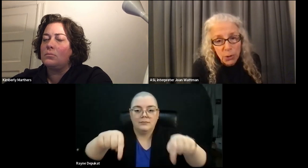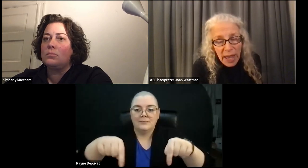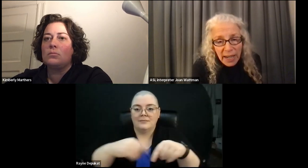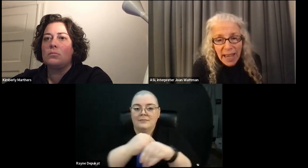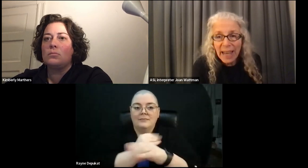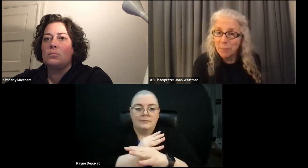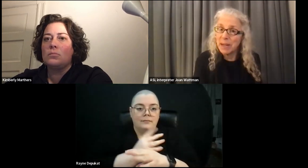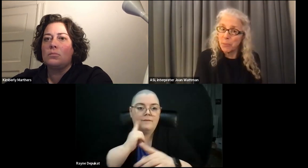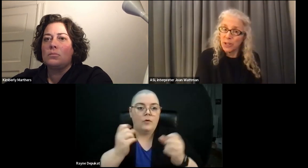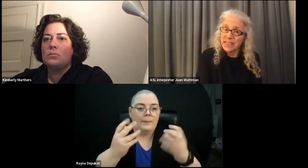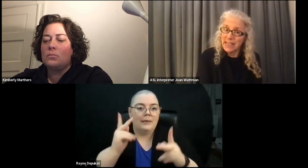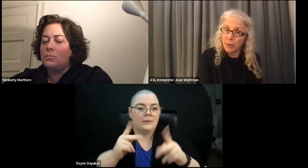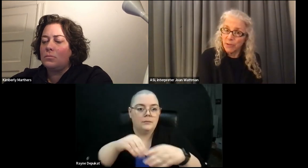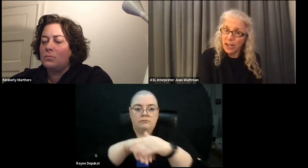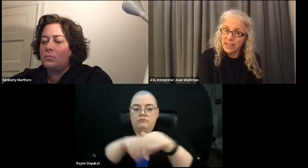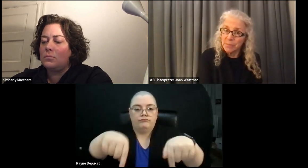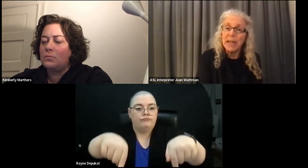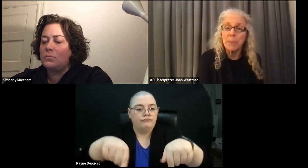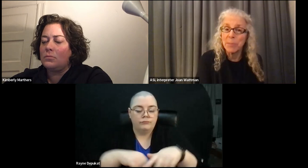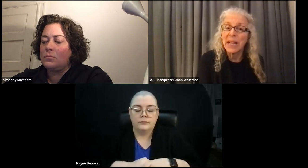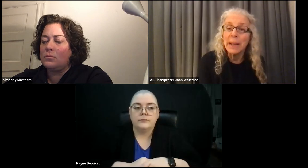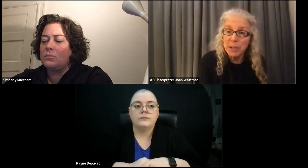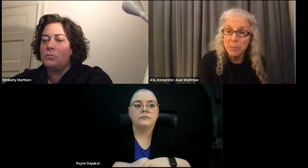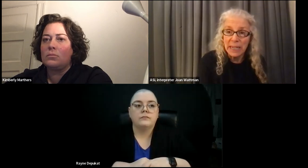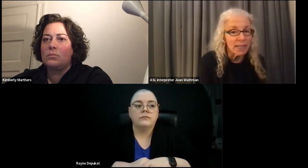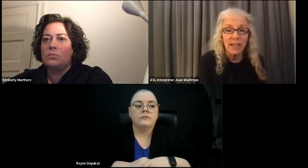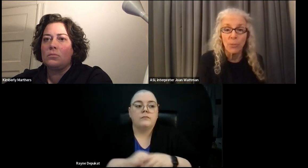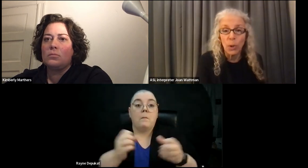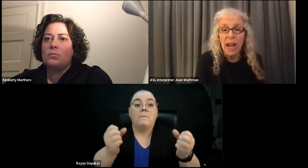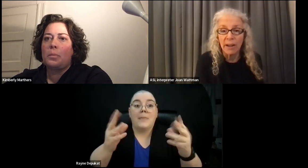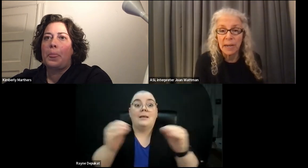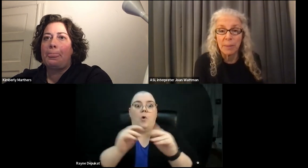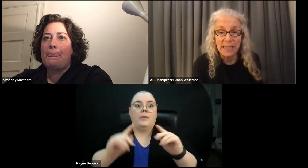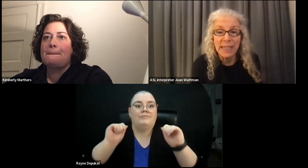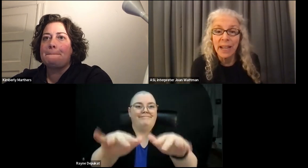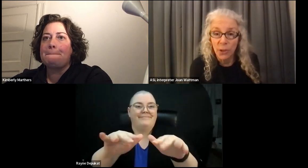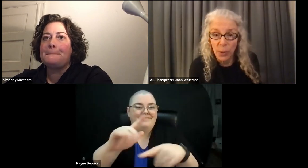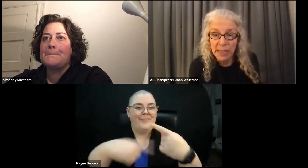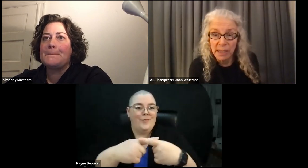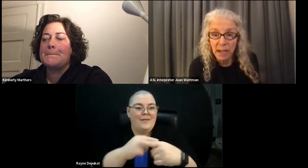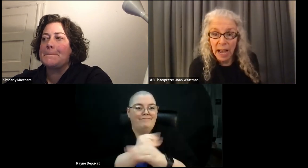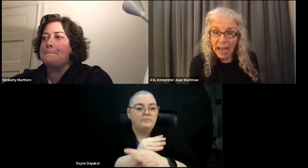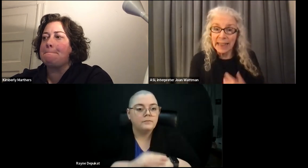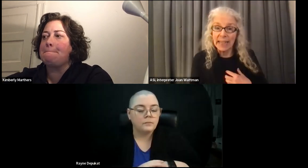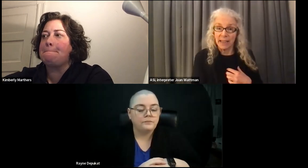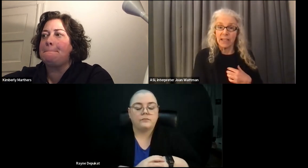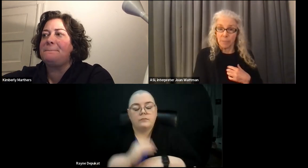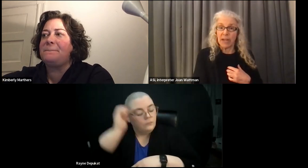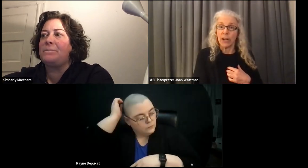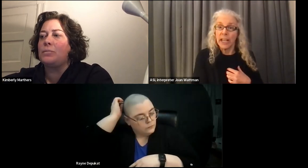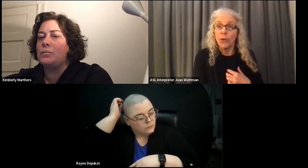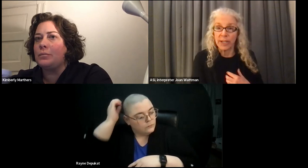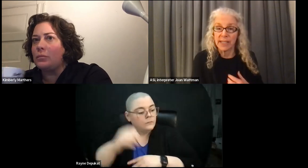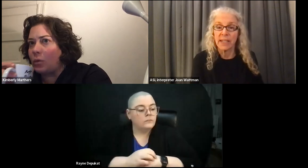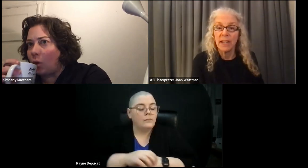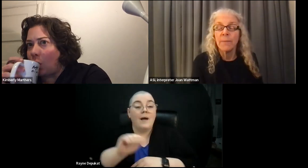able to do that, and it made it more accessible for us. Many people came to meetings that would not have been able to attend otherwise. I think that there's been